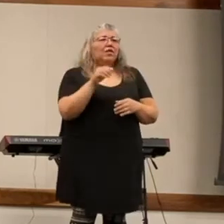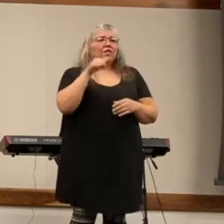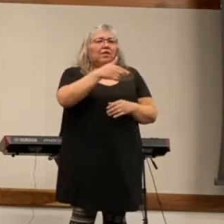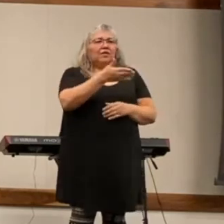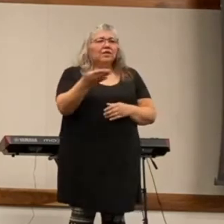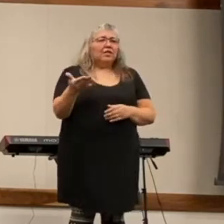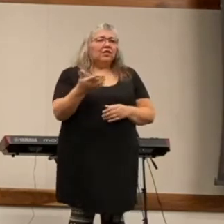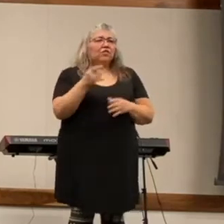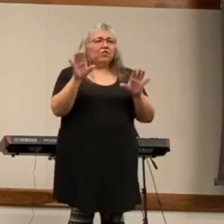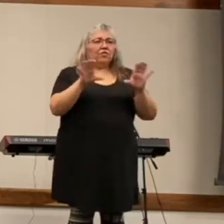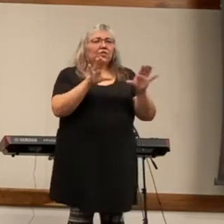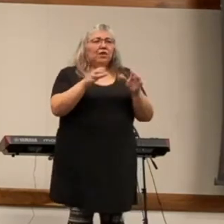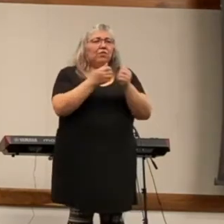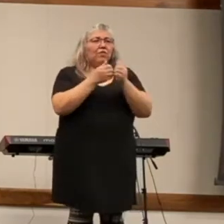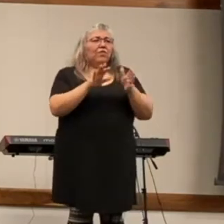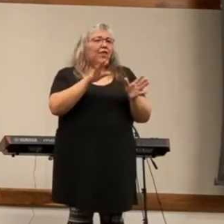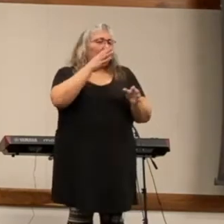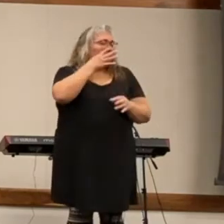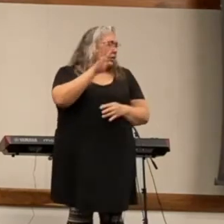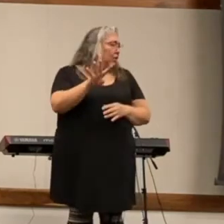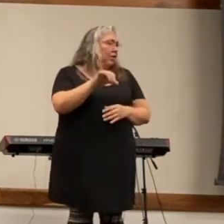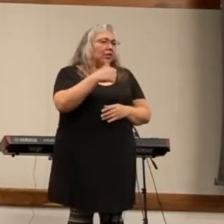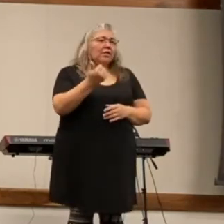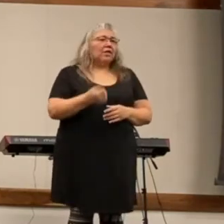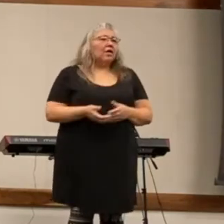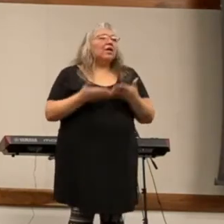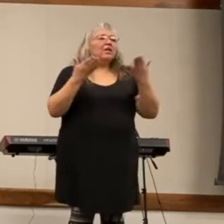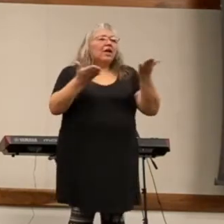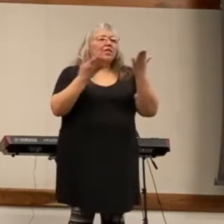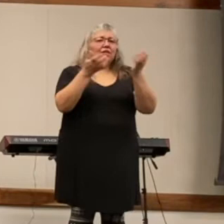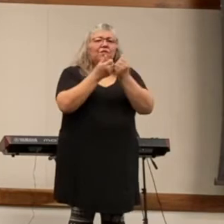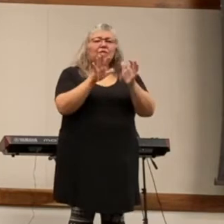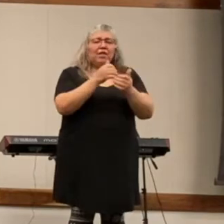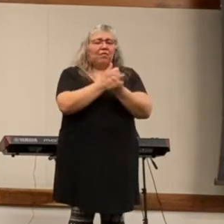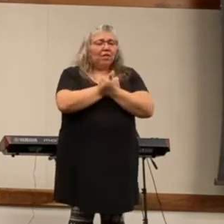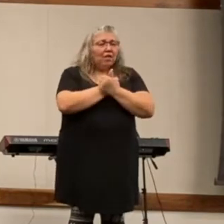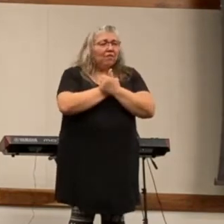neglecting the others. Listen, tithing without love, and